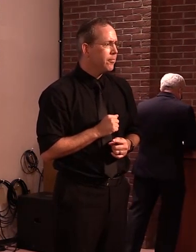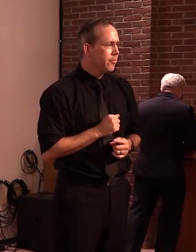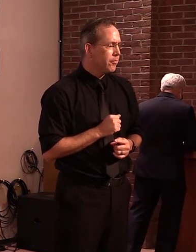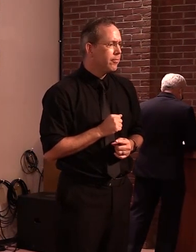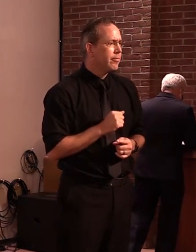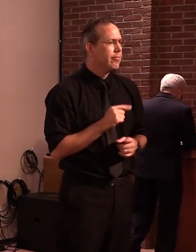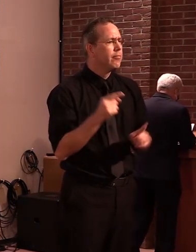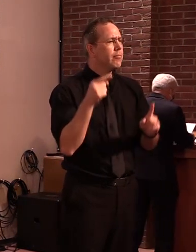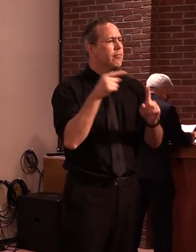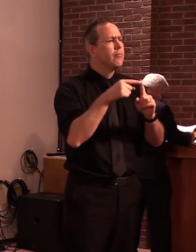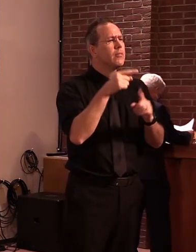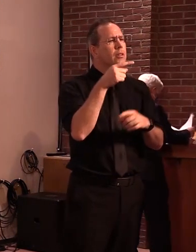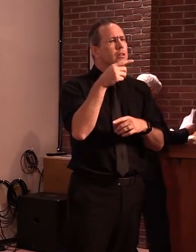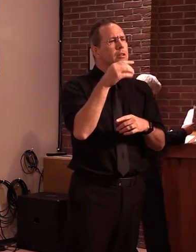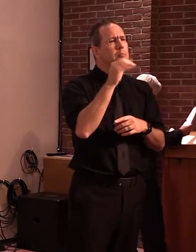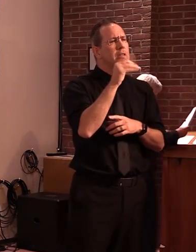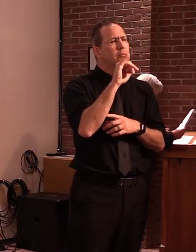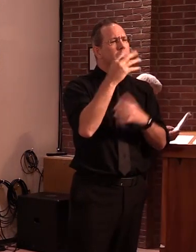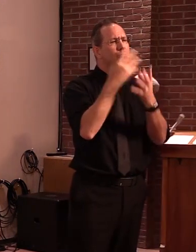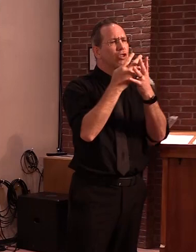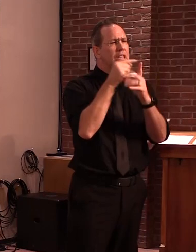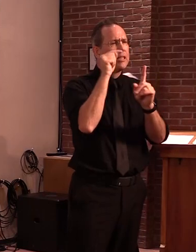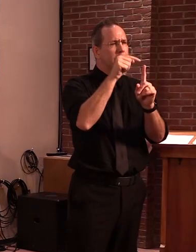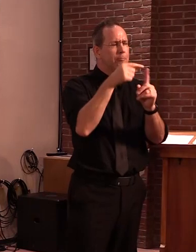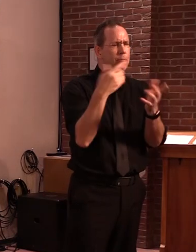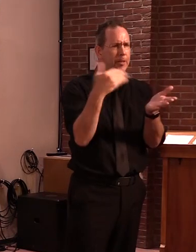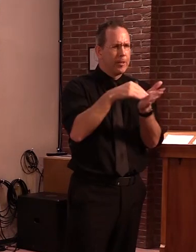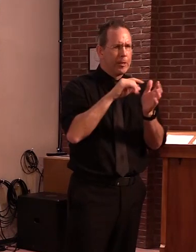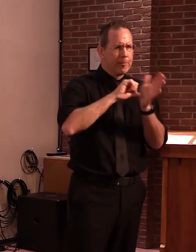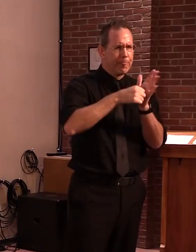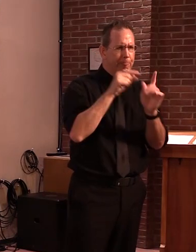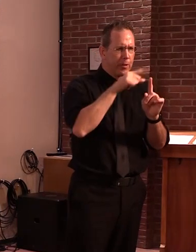obviously the state of Vermont is